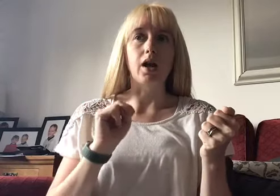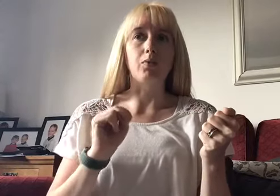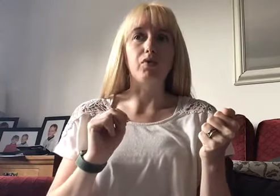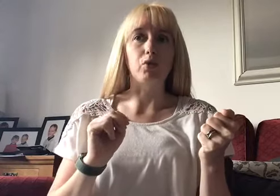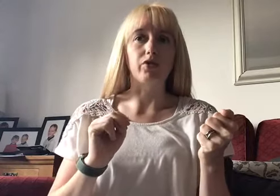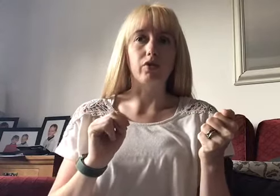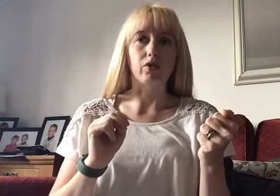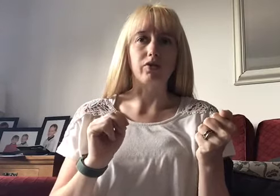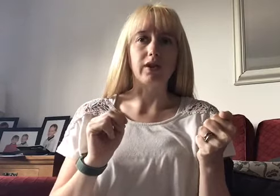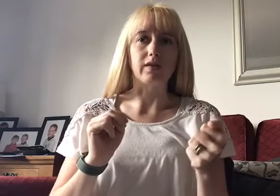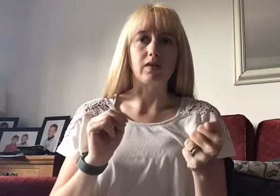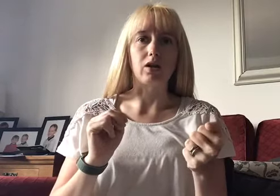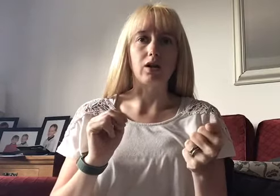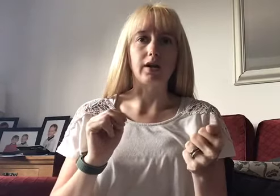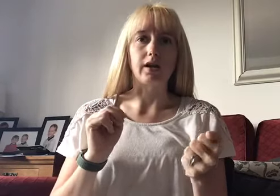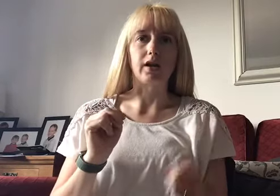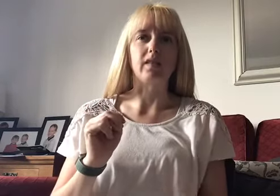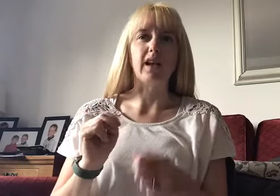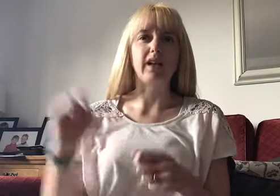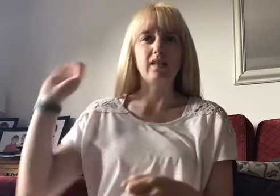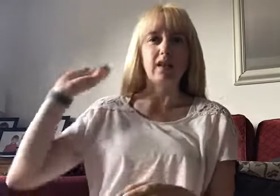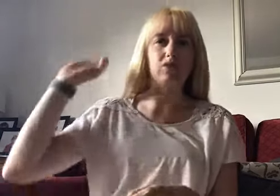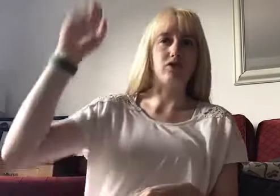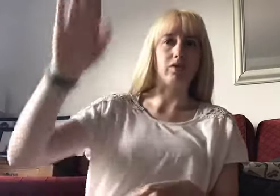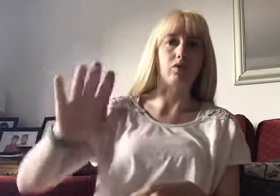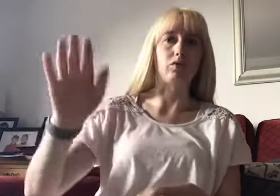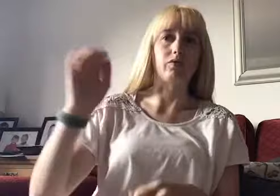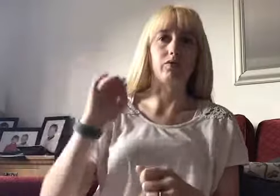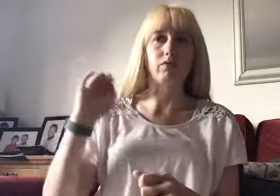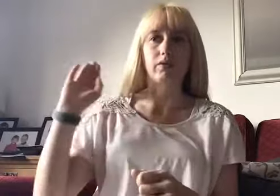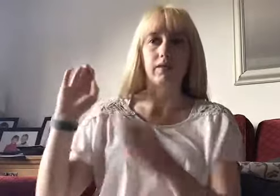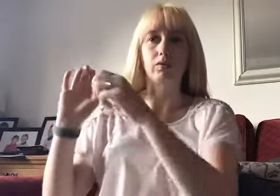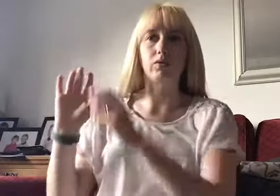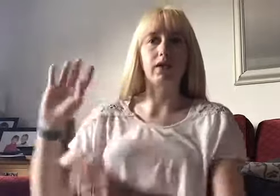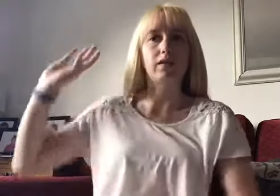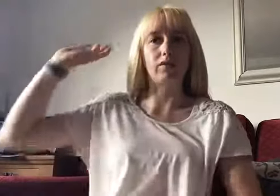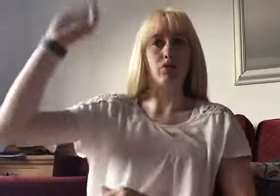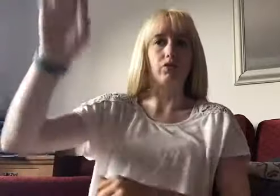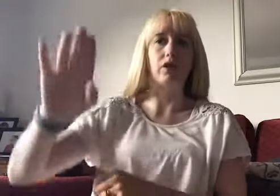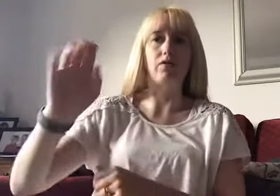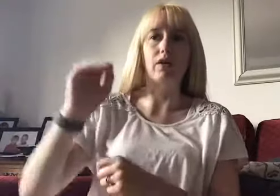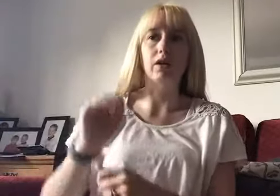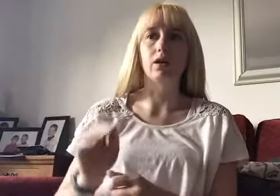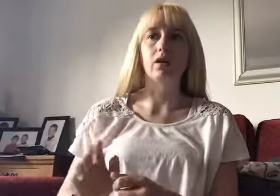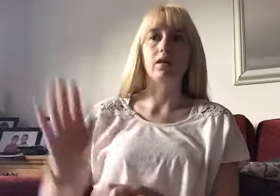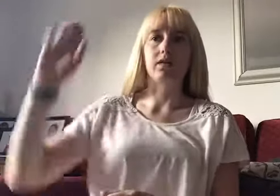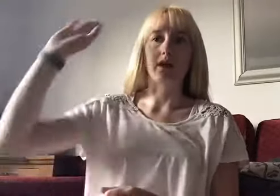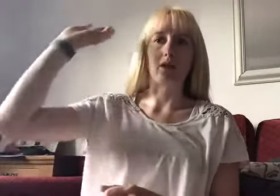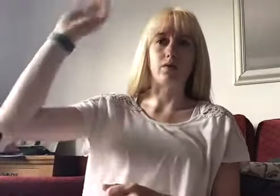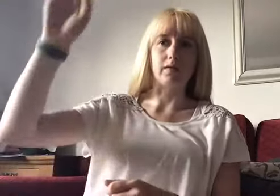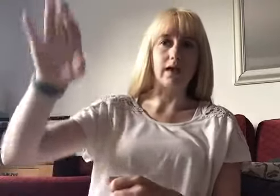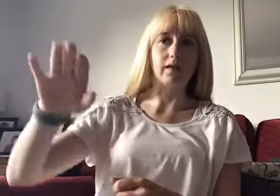We've also got things like tennis. That's just sort of that sort of thing, as if you're serving it. So tennis.